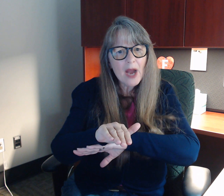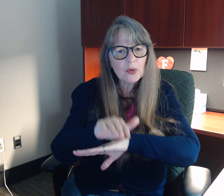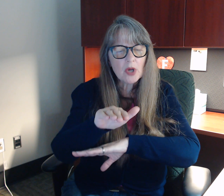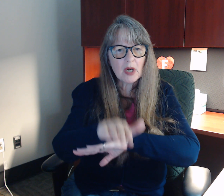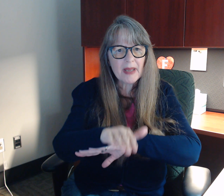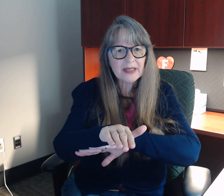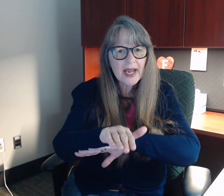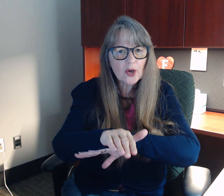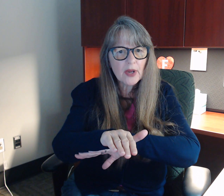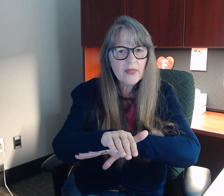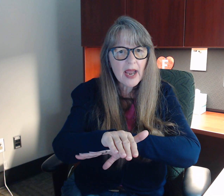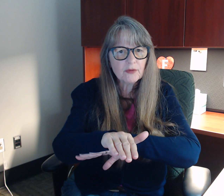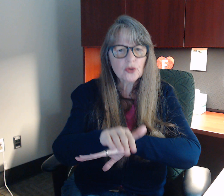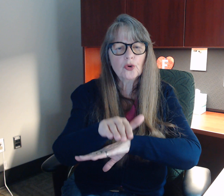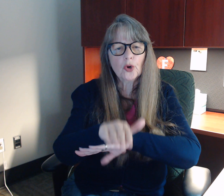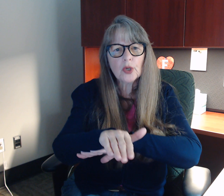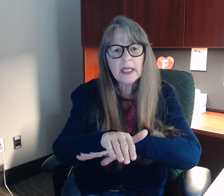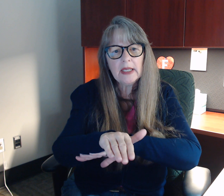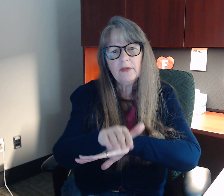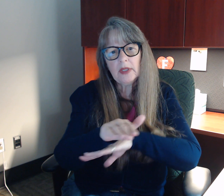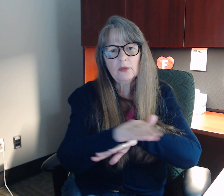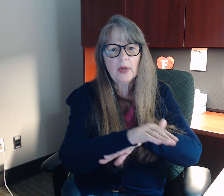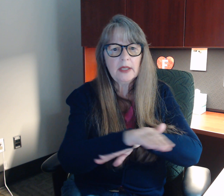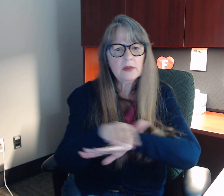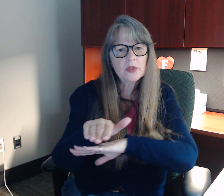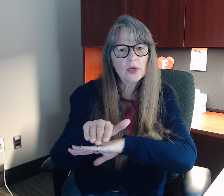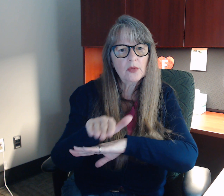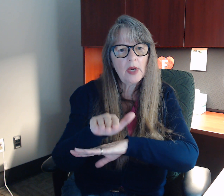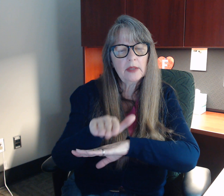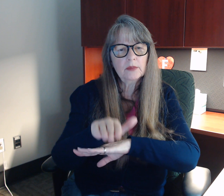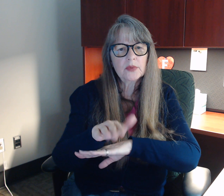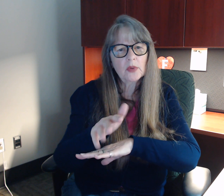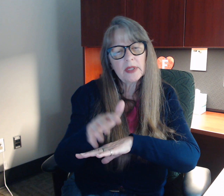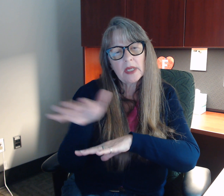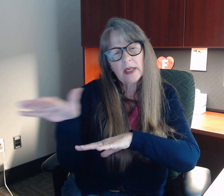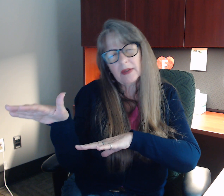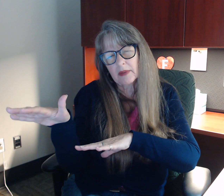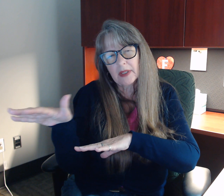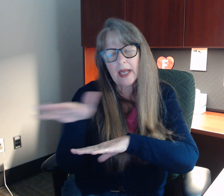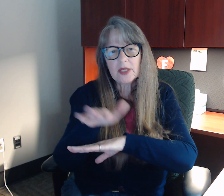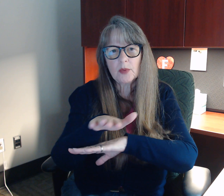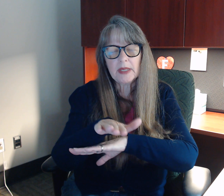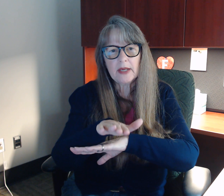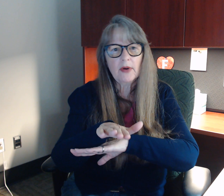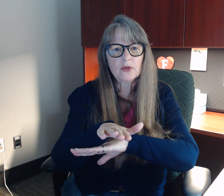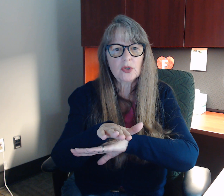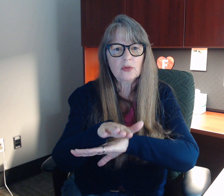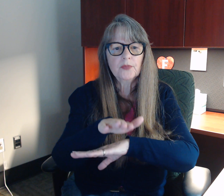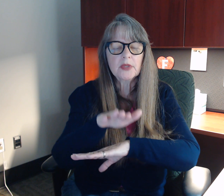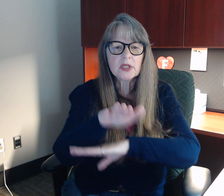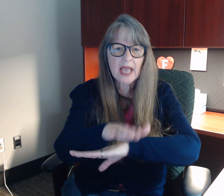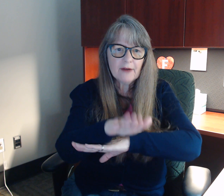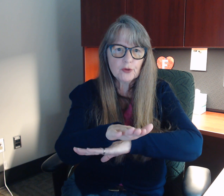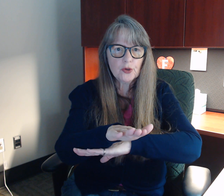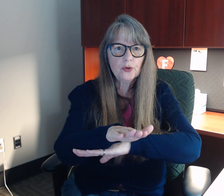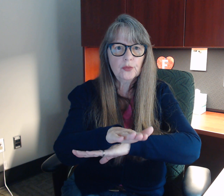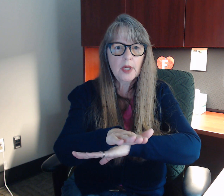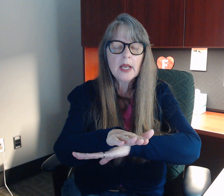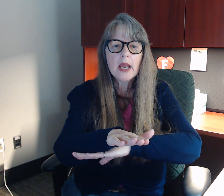talking about later in the afternoon or early evening, right? So it's not, well, I guess it would be later afternoon. This is afternoon, but